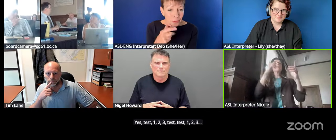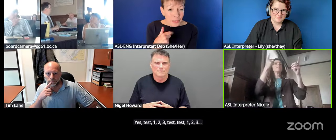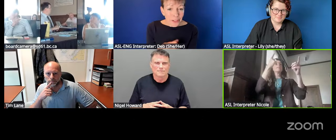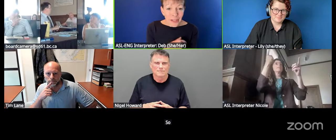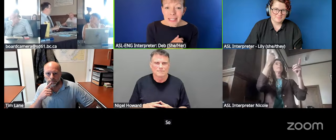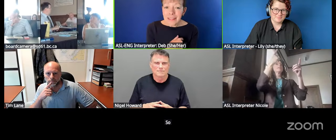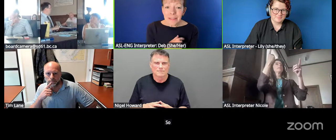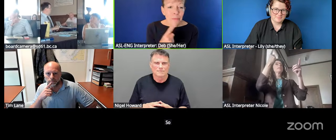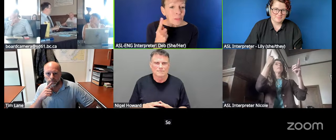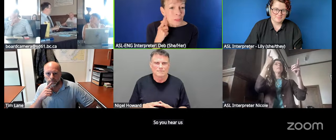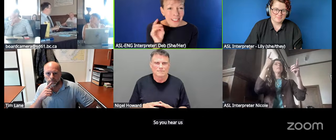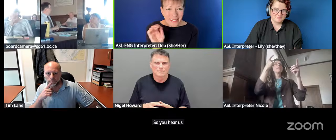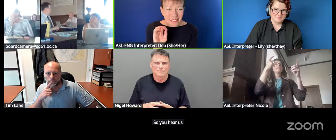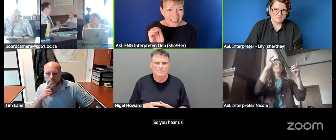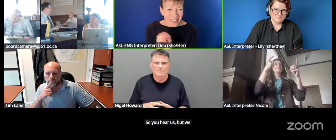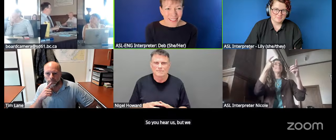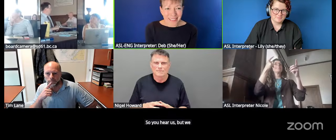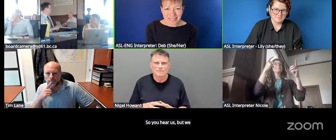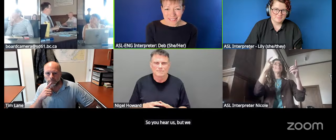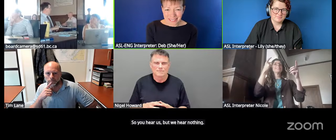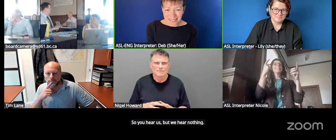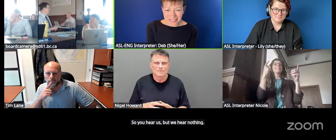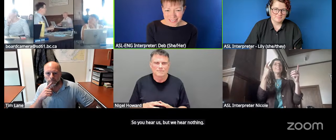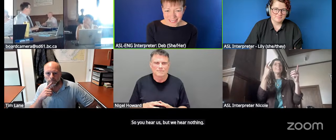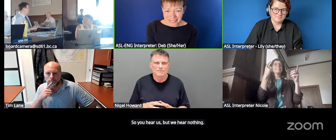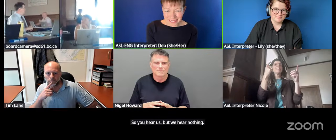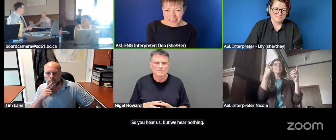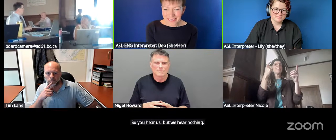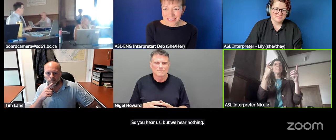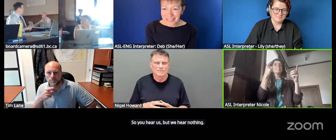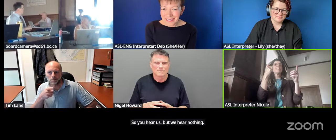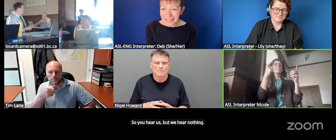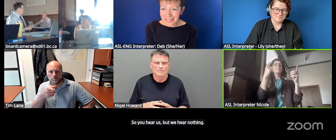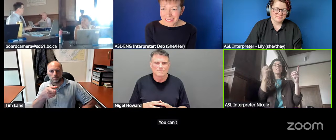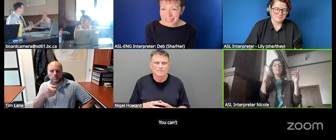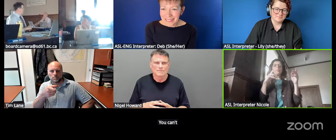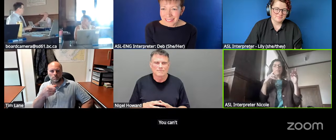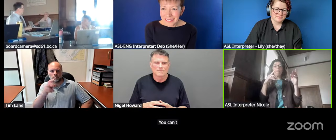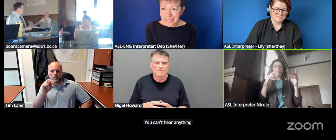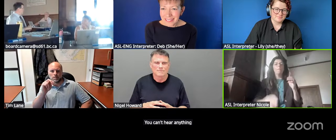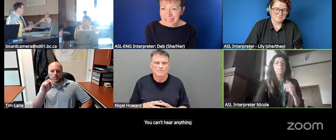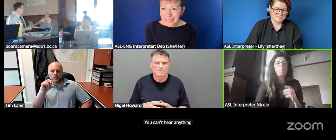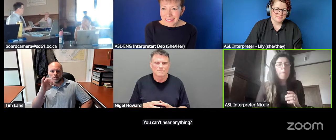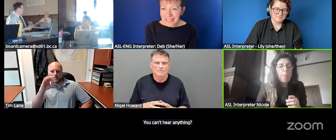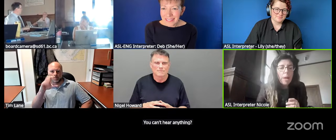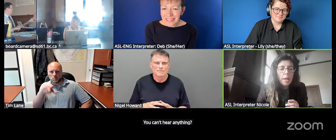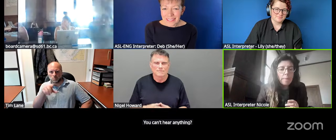So you hear us, but we hear nothing. You can't hear anything?